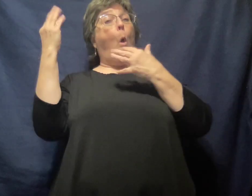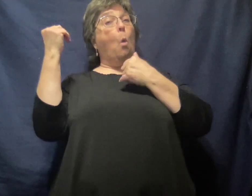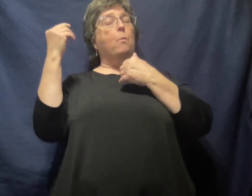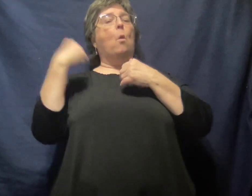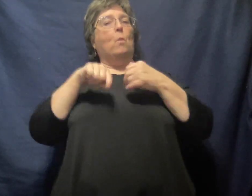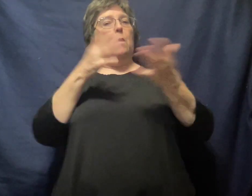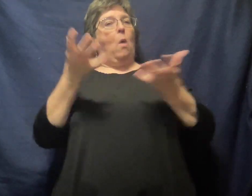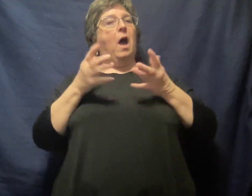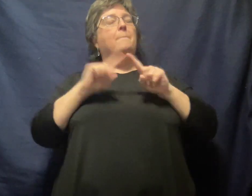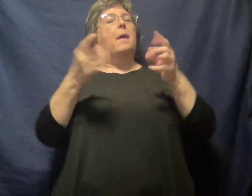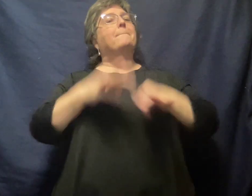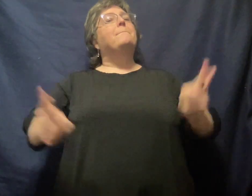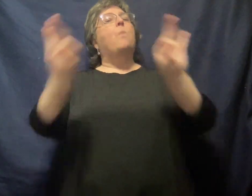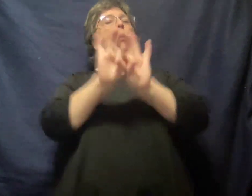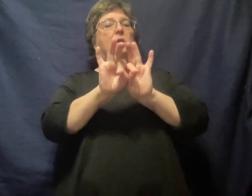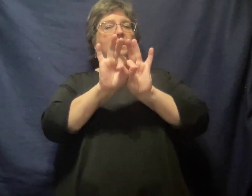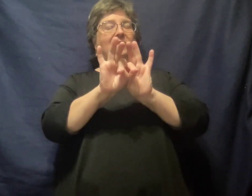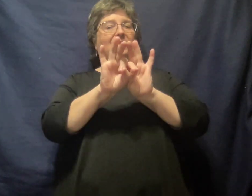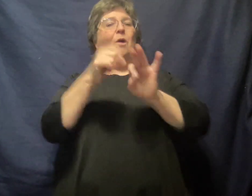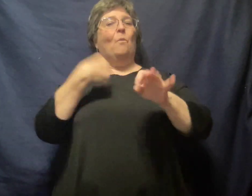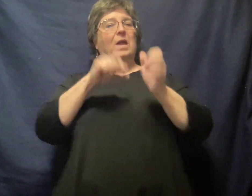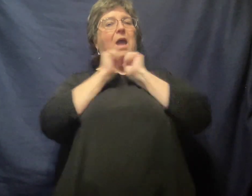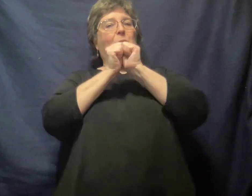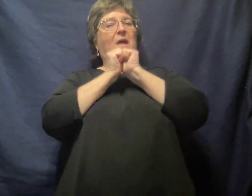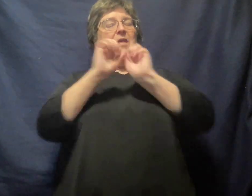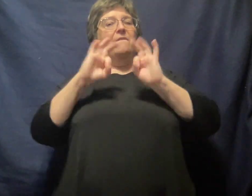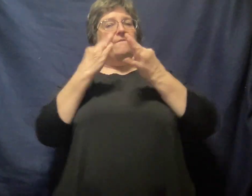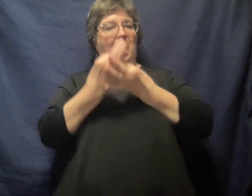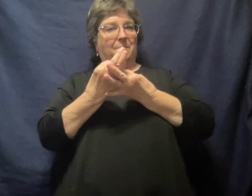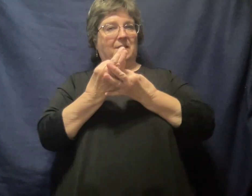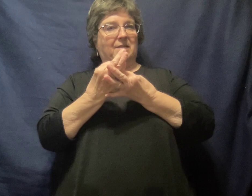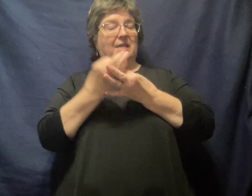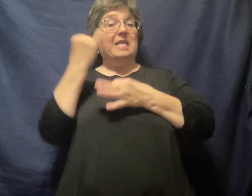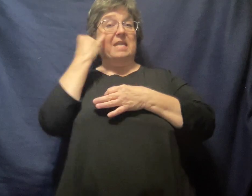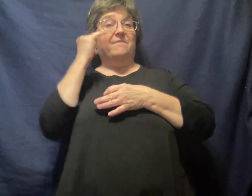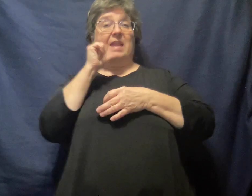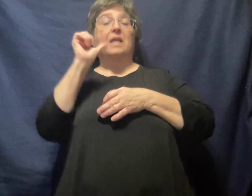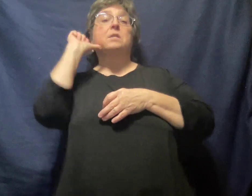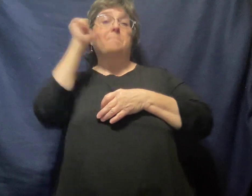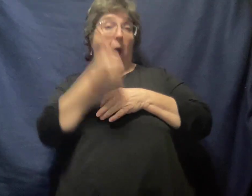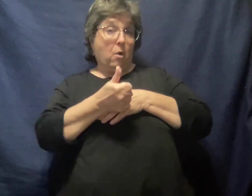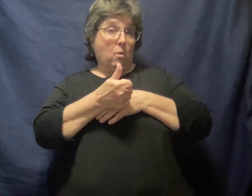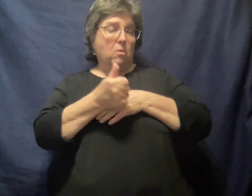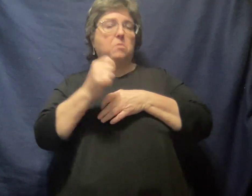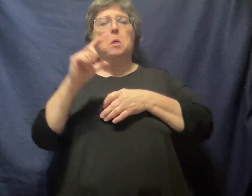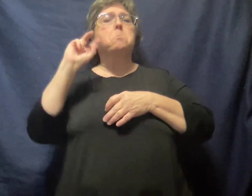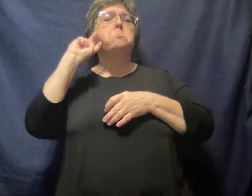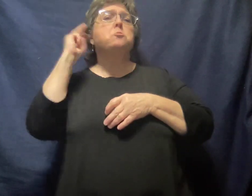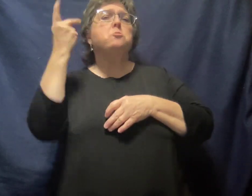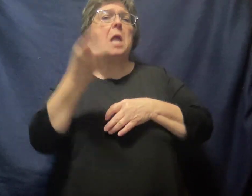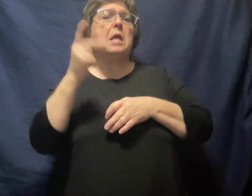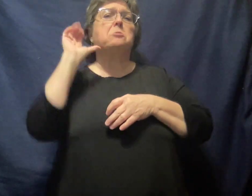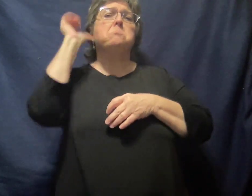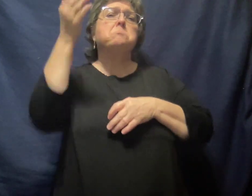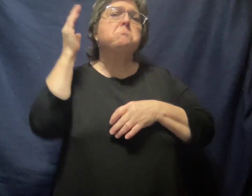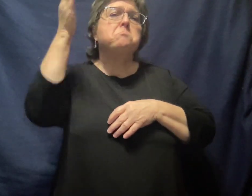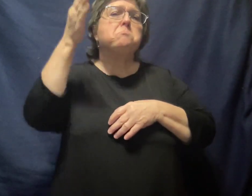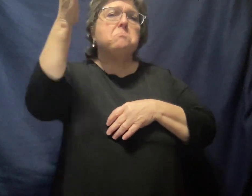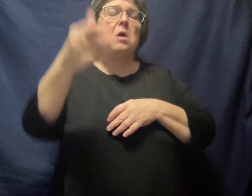but the most important thing is that we can be with our families, if not tomorrow, the day after, or the day after that, and that we can all be